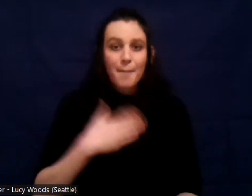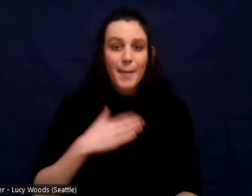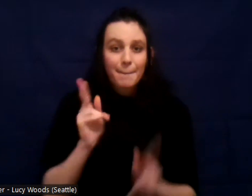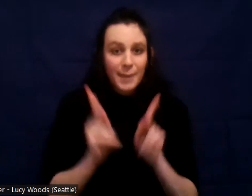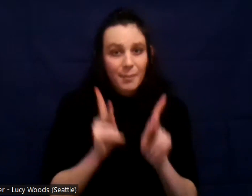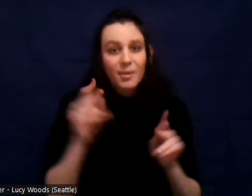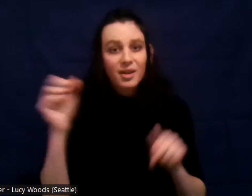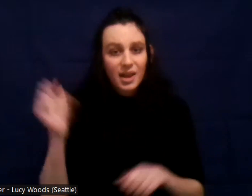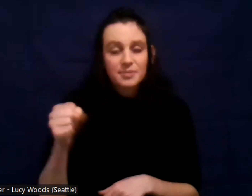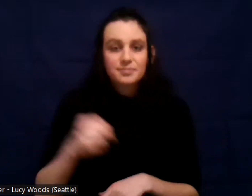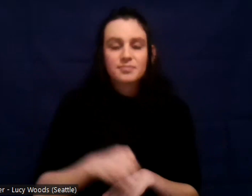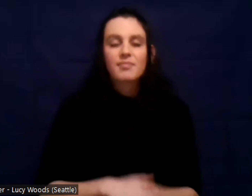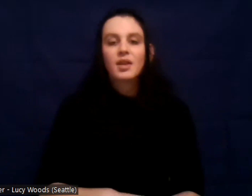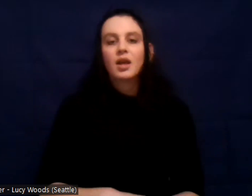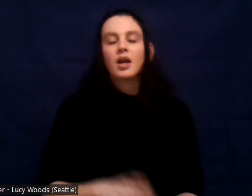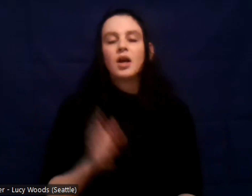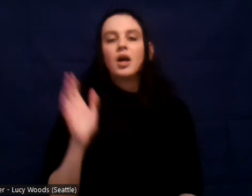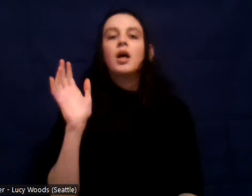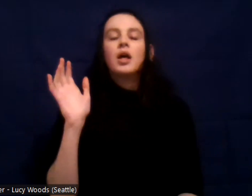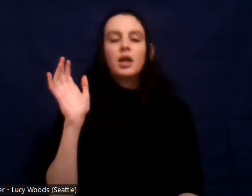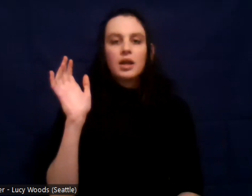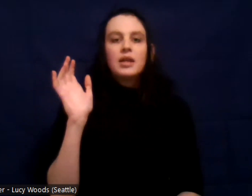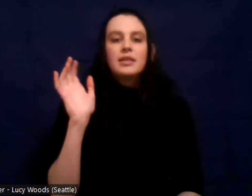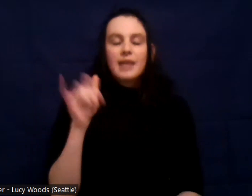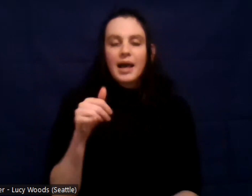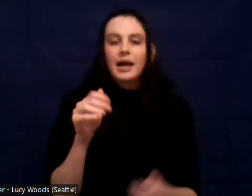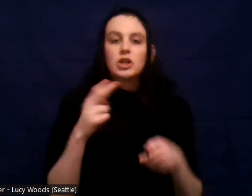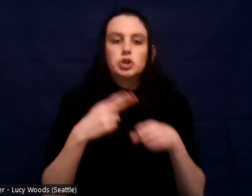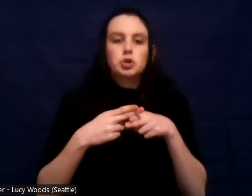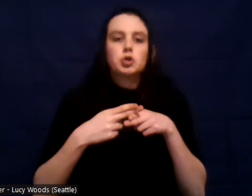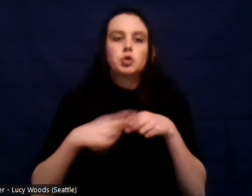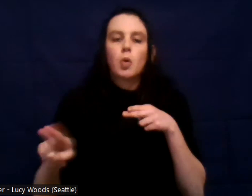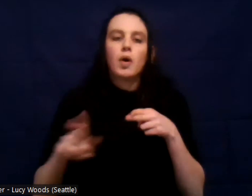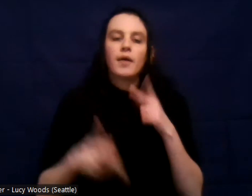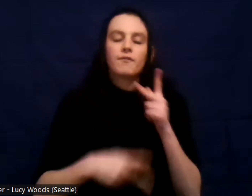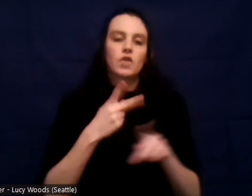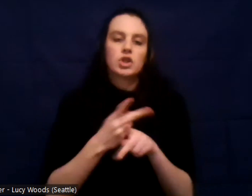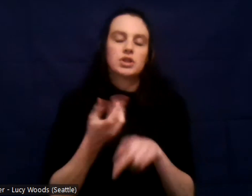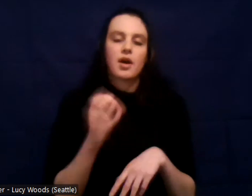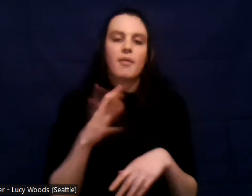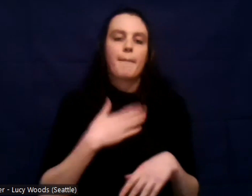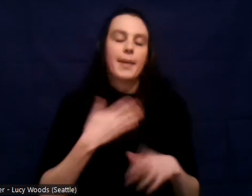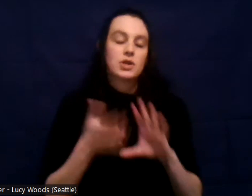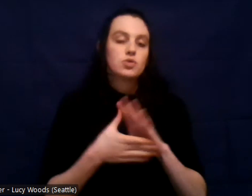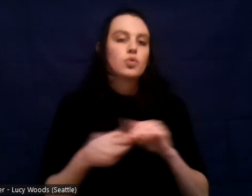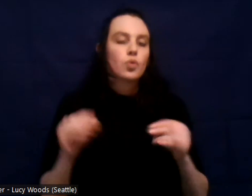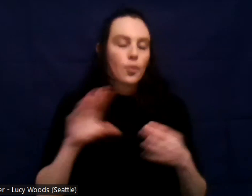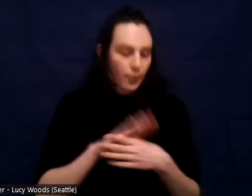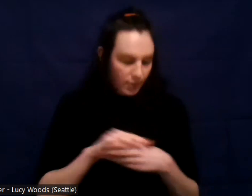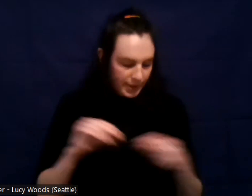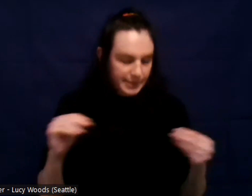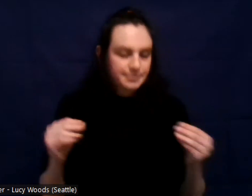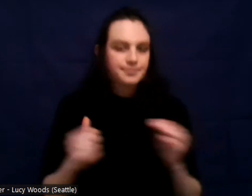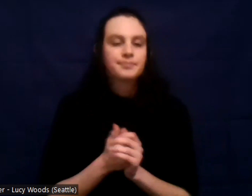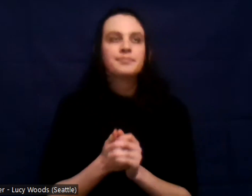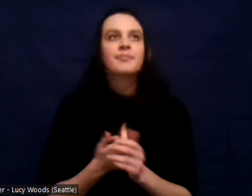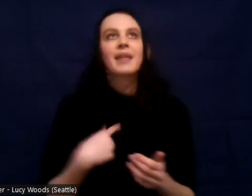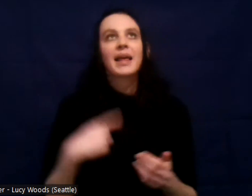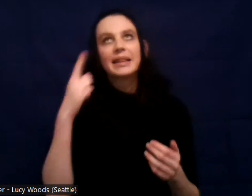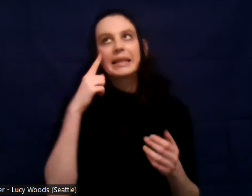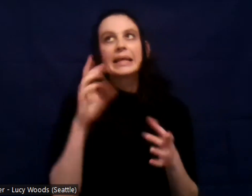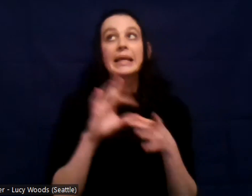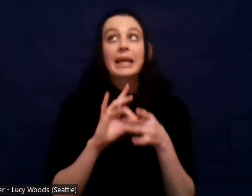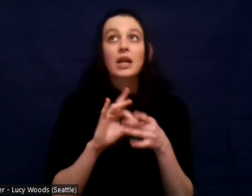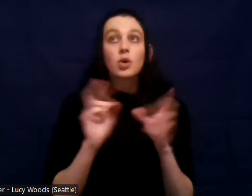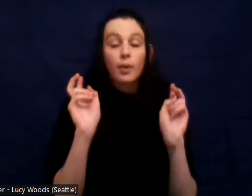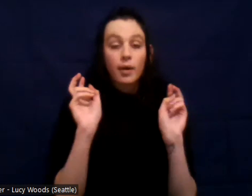really like nutshell version of my story. Um, I think as far as a